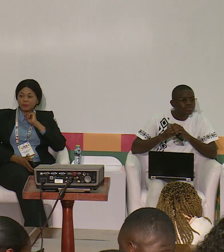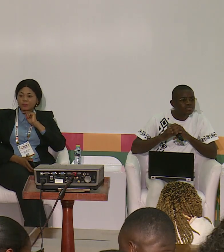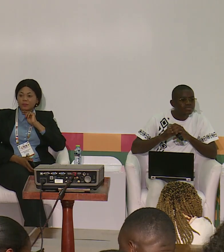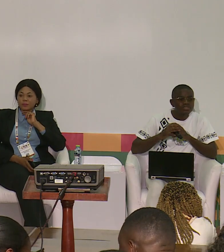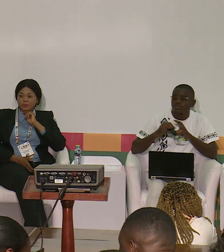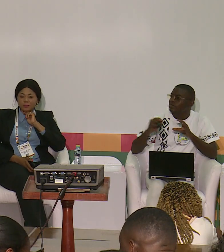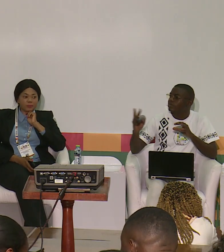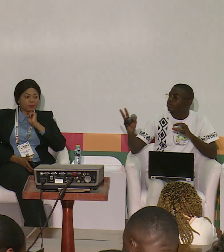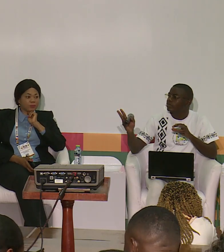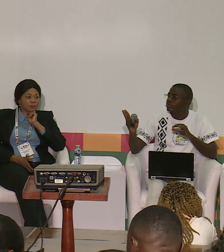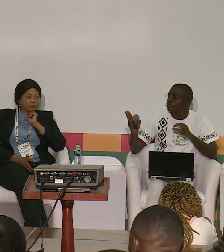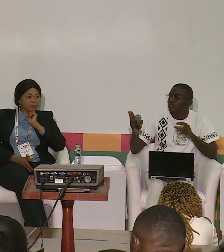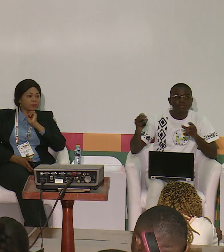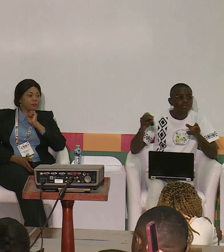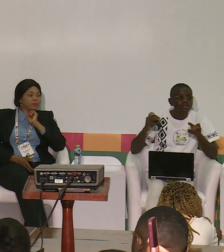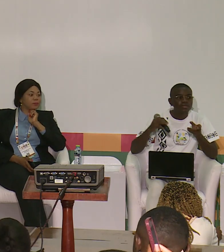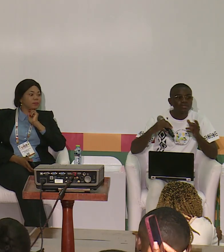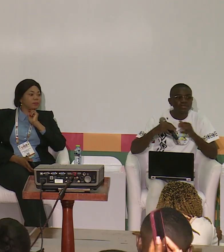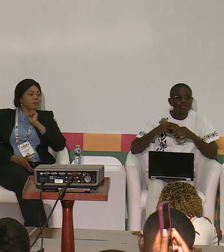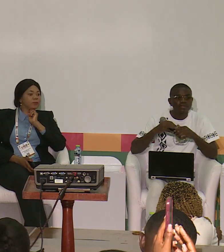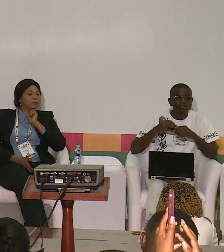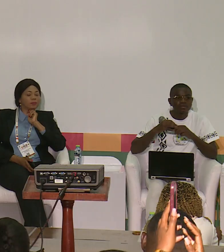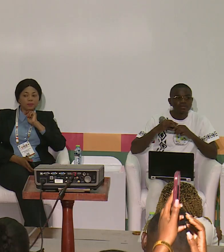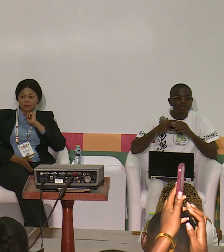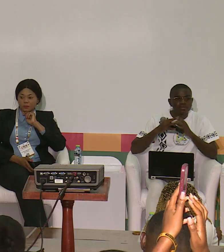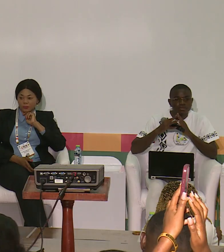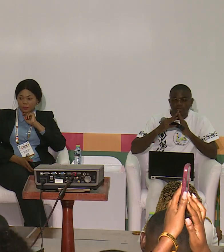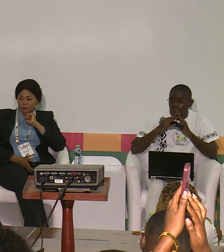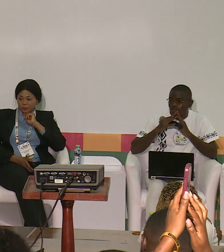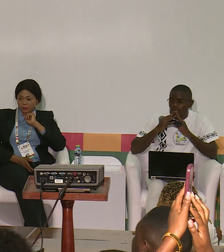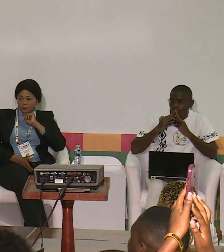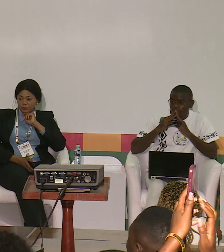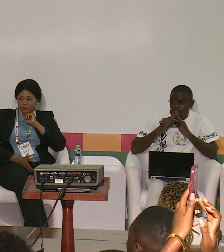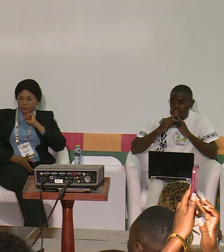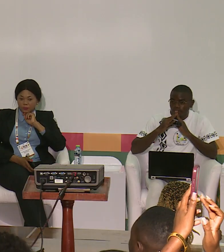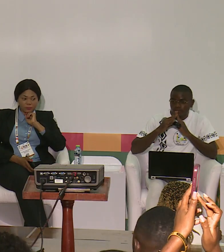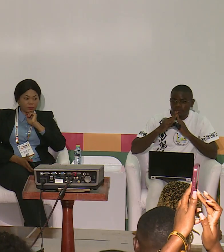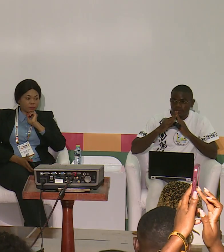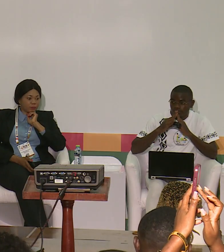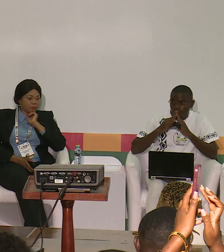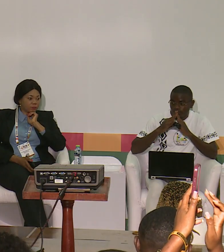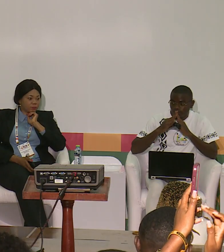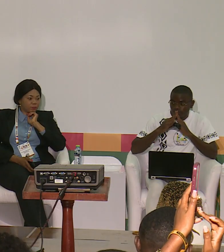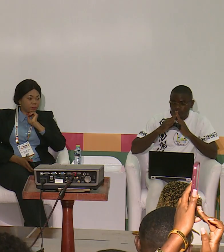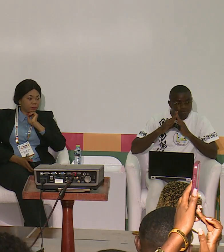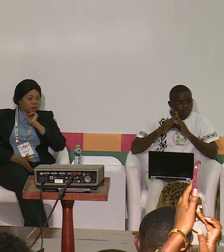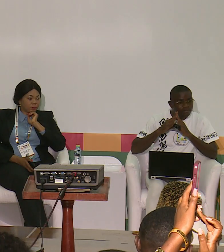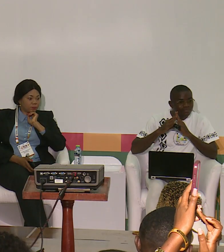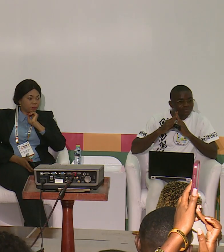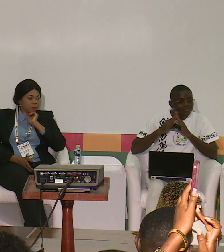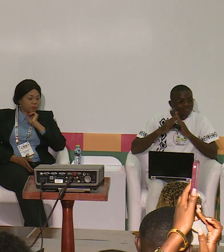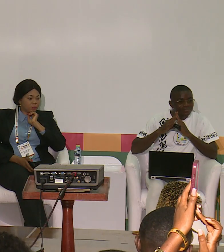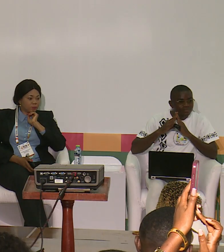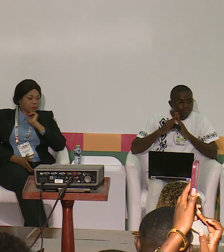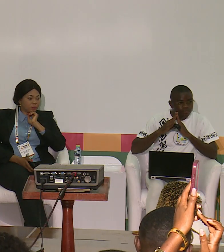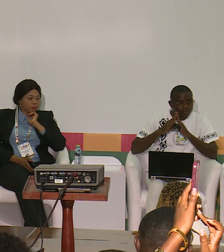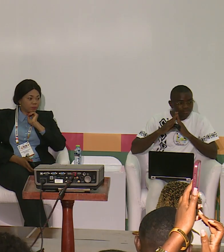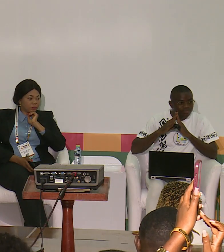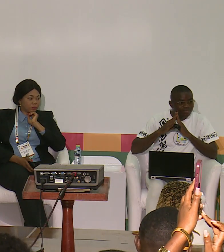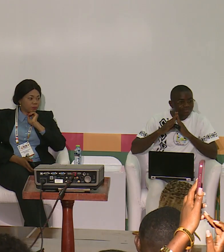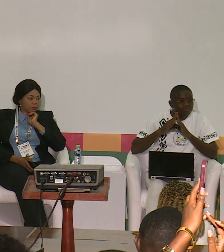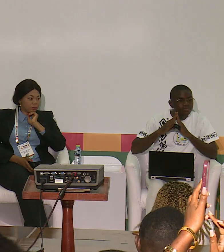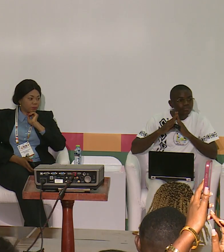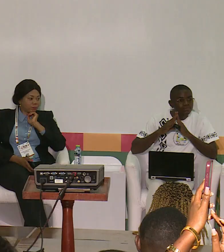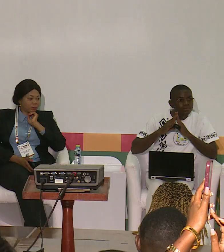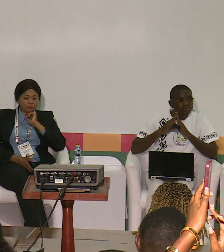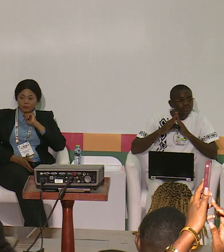Fine, and then we'll take another question up there. Okay, thank you very much. My name is Samesta Hanadolikabo from